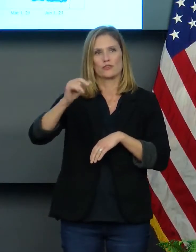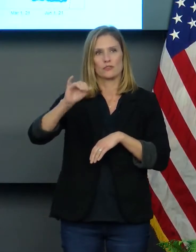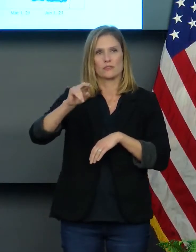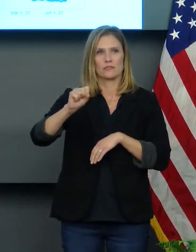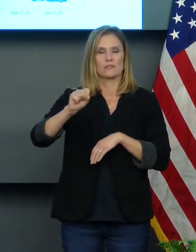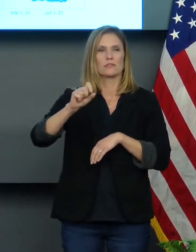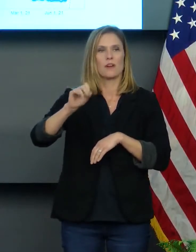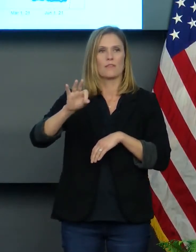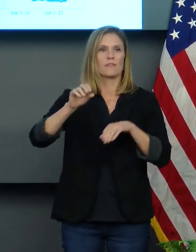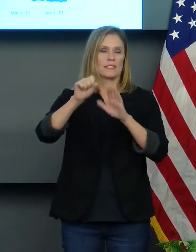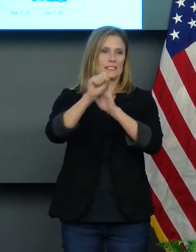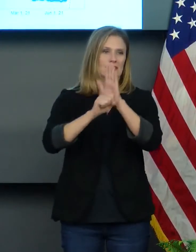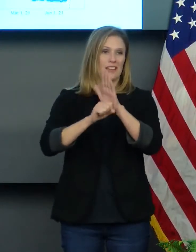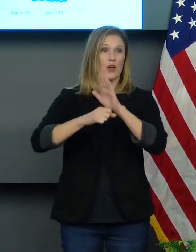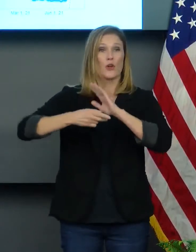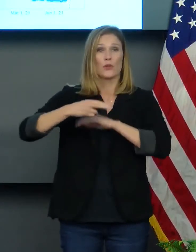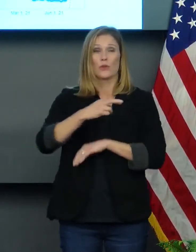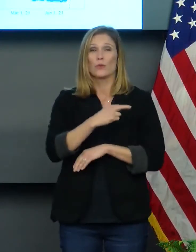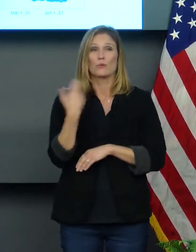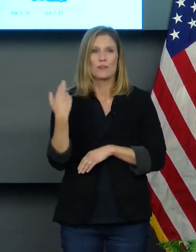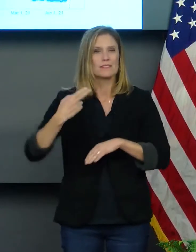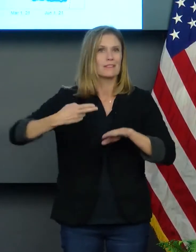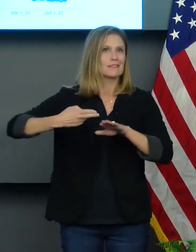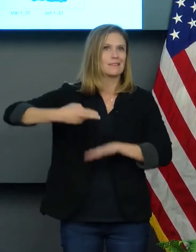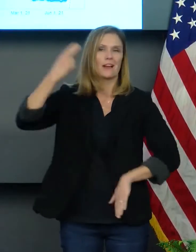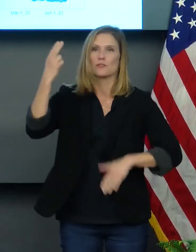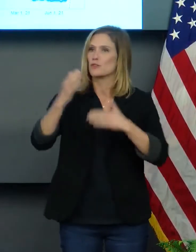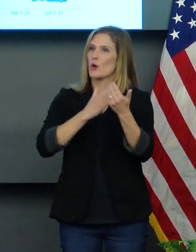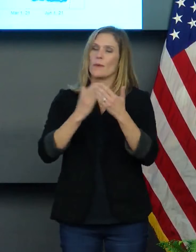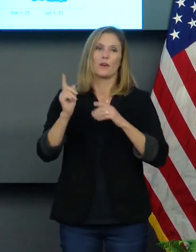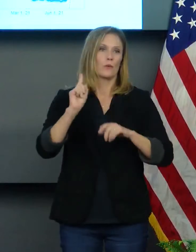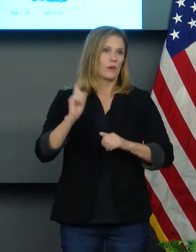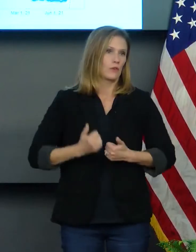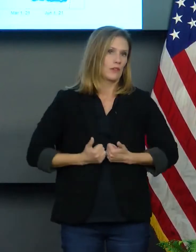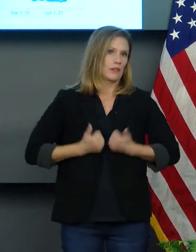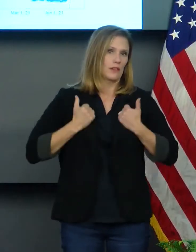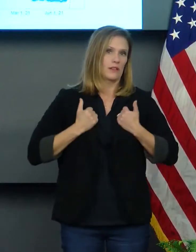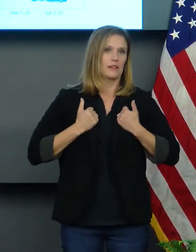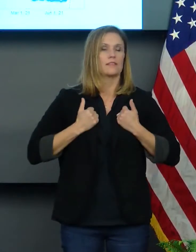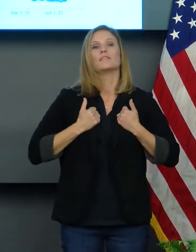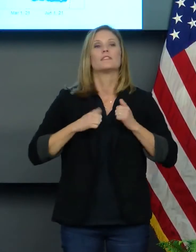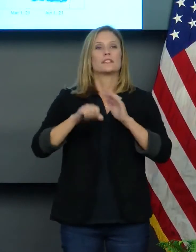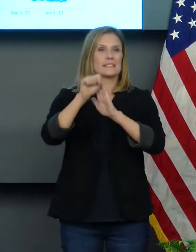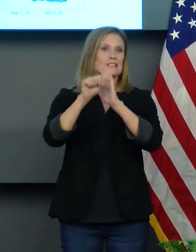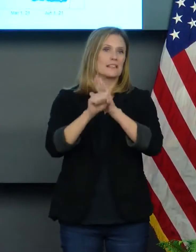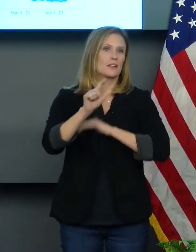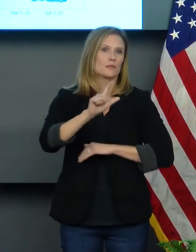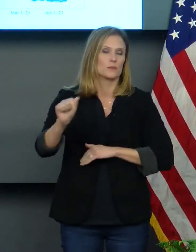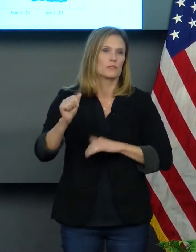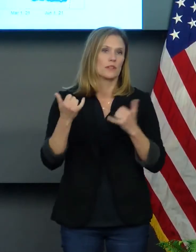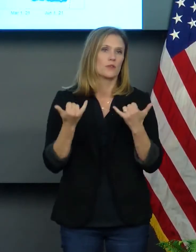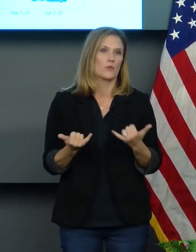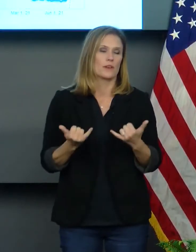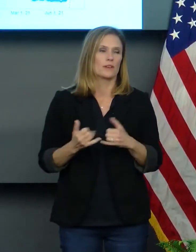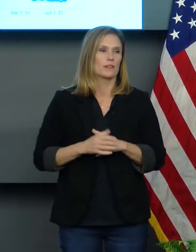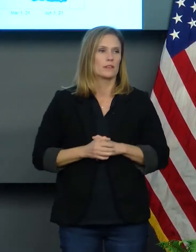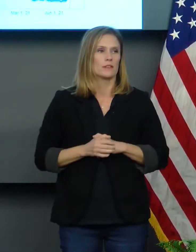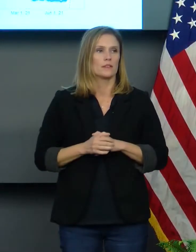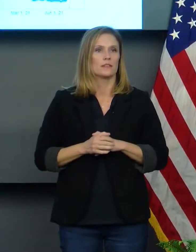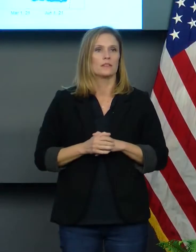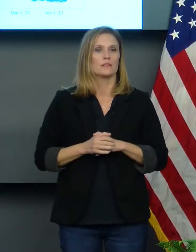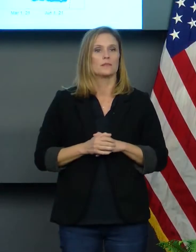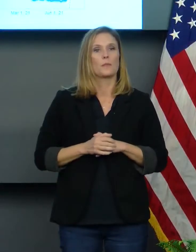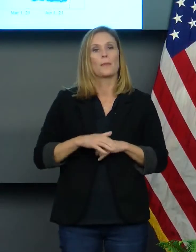has never been higher of contracting COVID no matter where you are in the state of Louisiana right now. In the